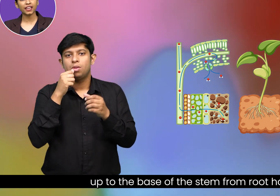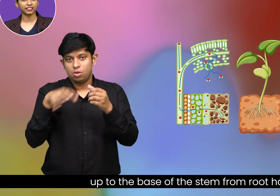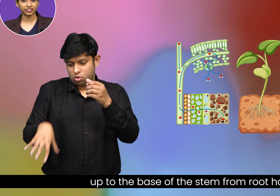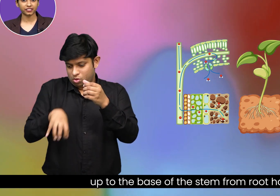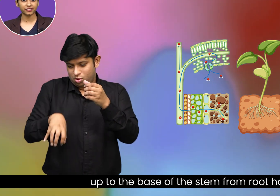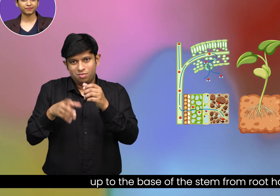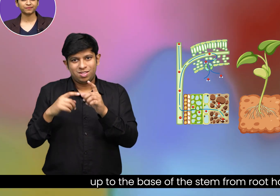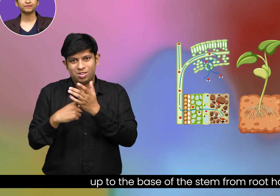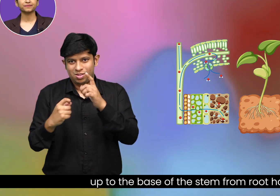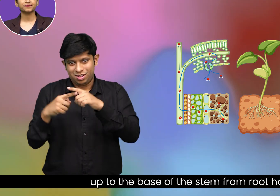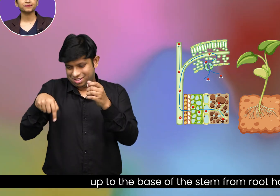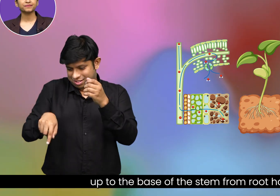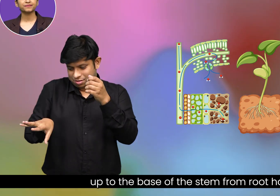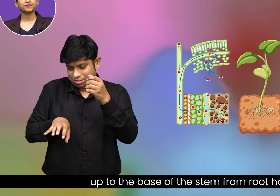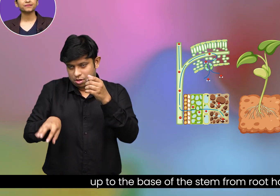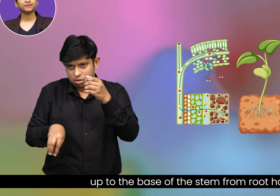root hairs.